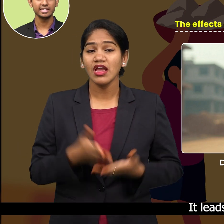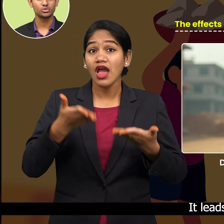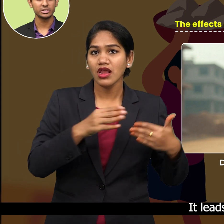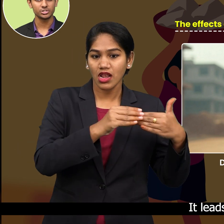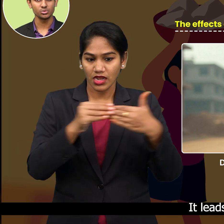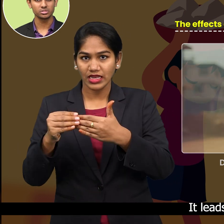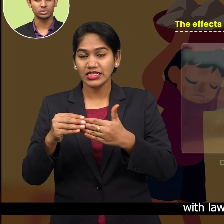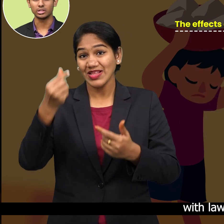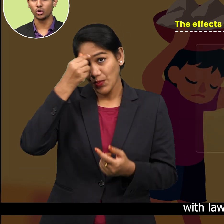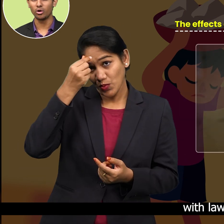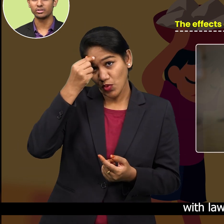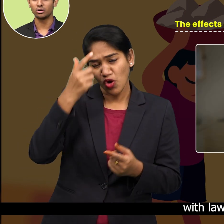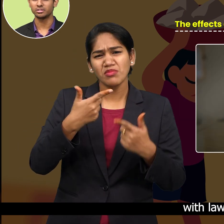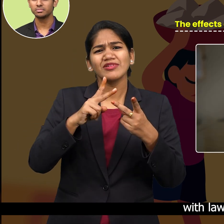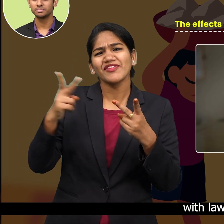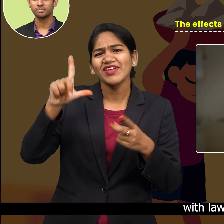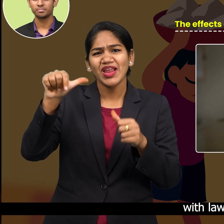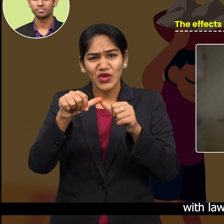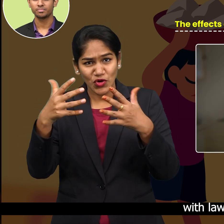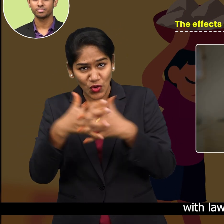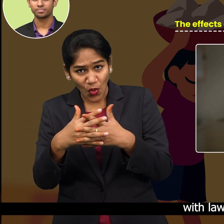It leads to issues with law and order,